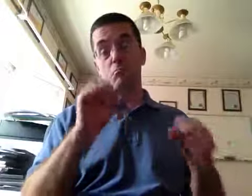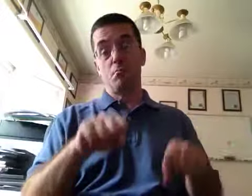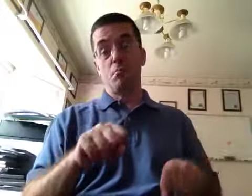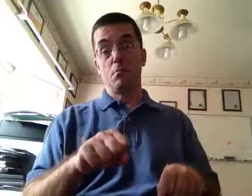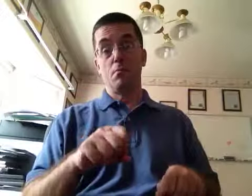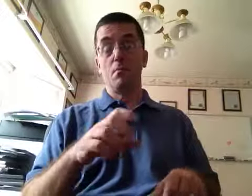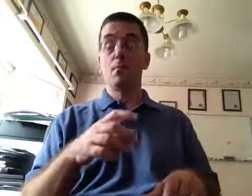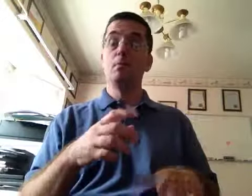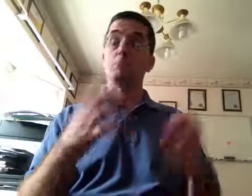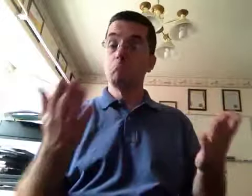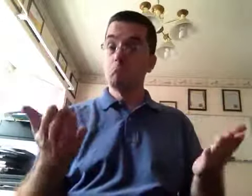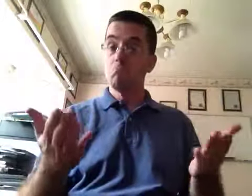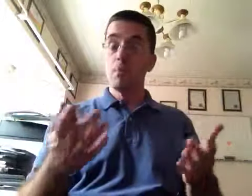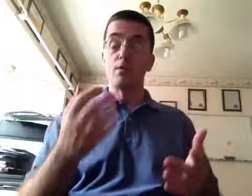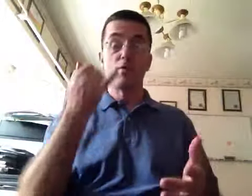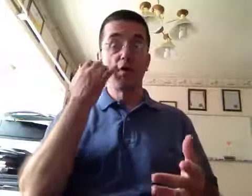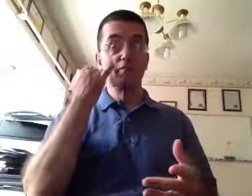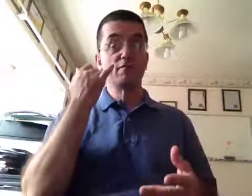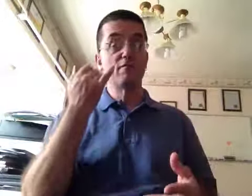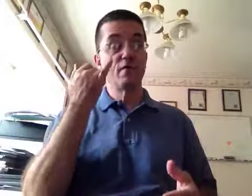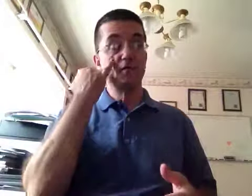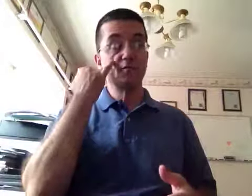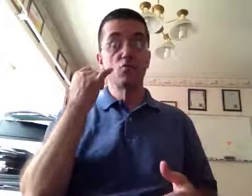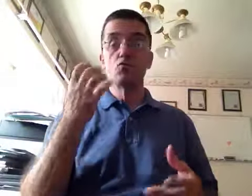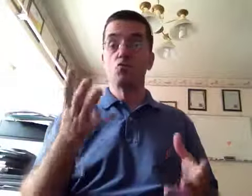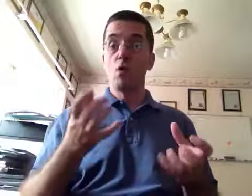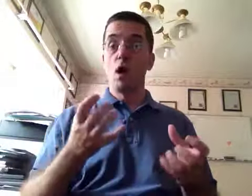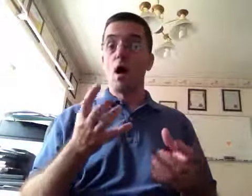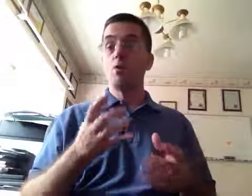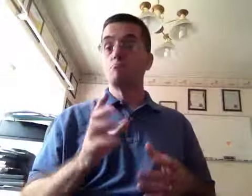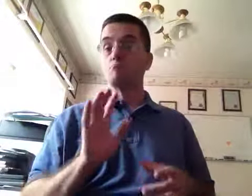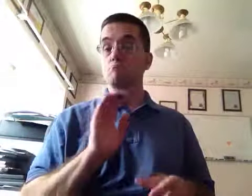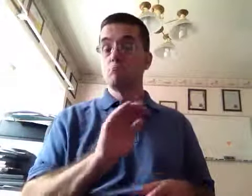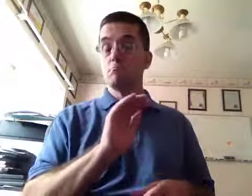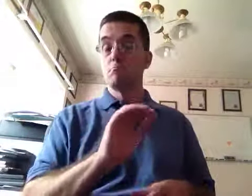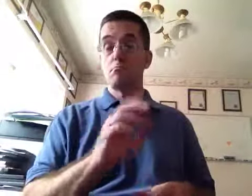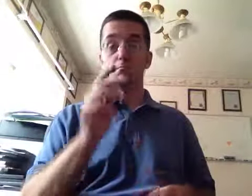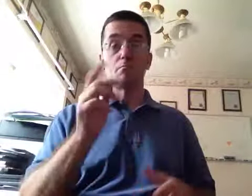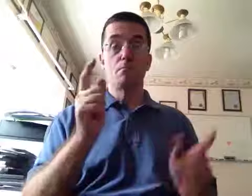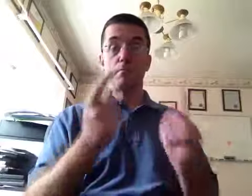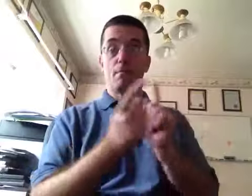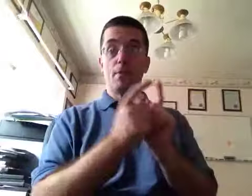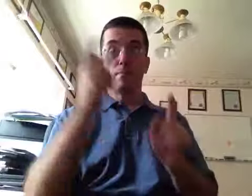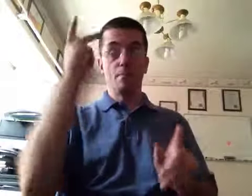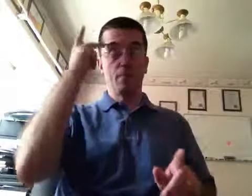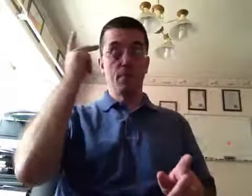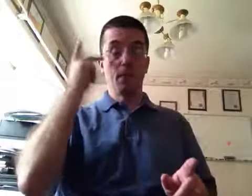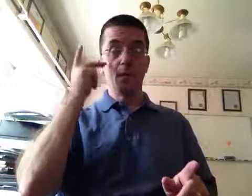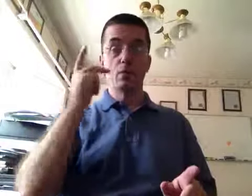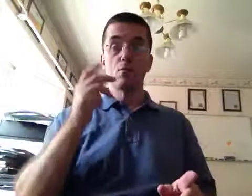chance doing that than you do filling out 500 applications sitting there in your sweatpants.